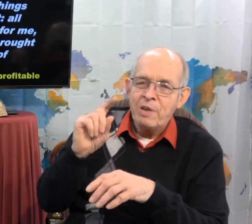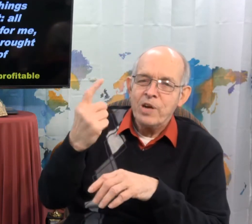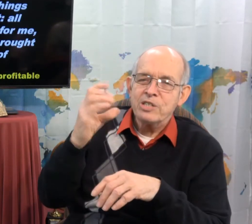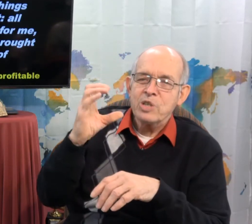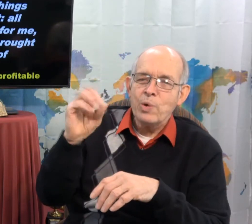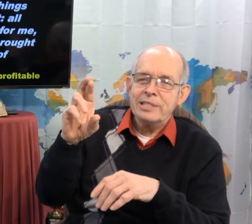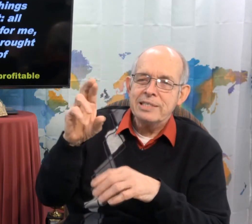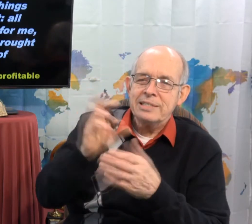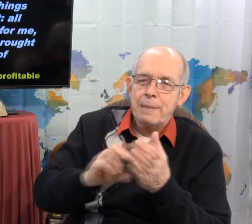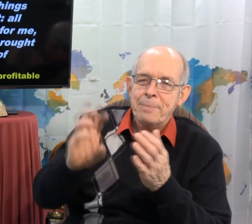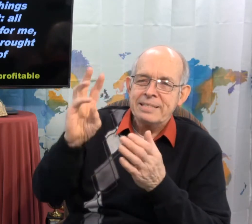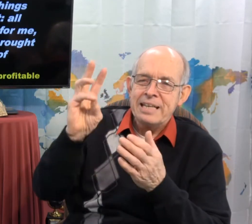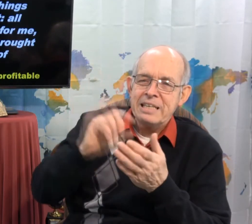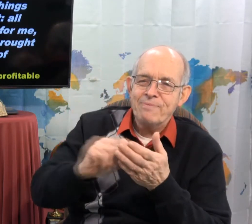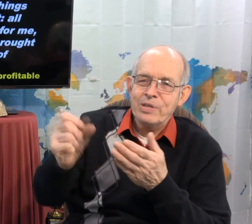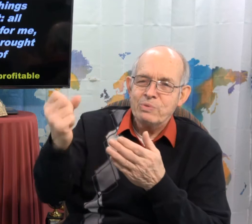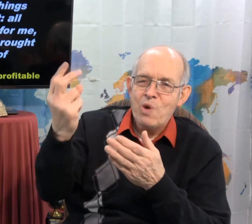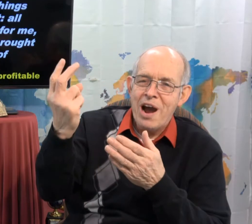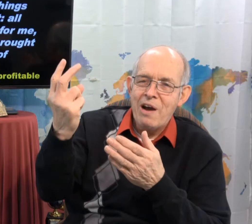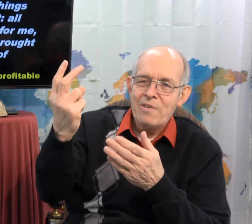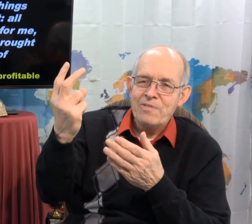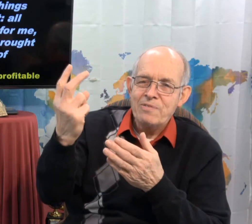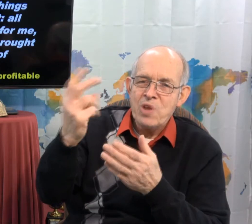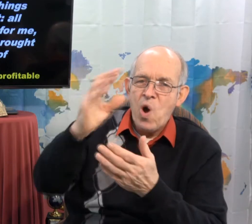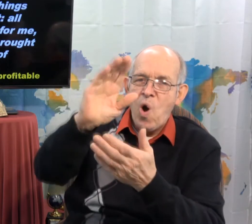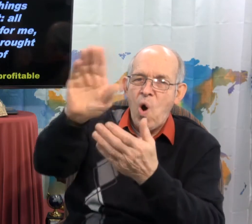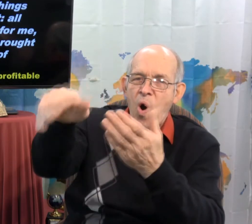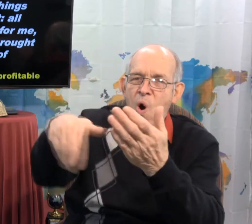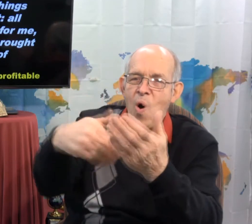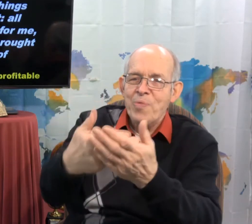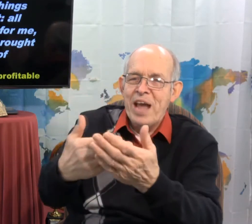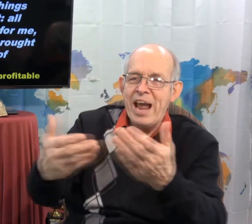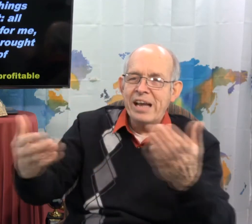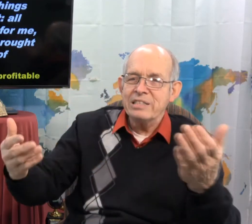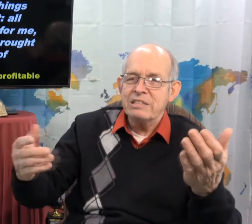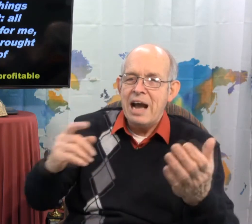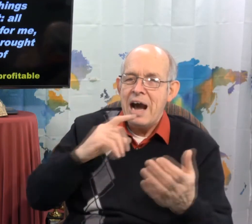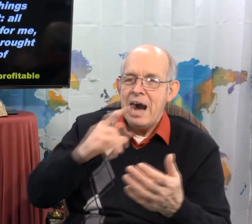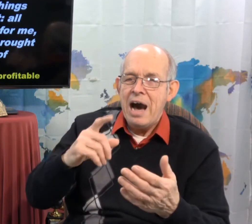First Corinthians chapter 6, verse 12. All things